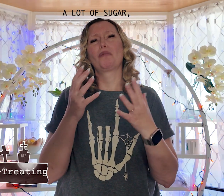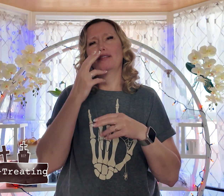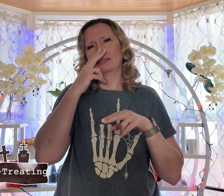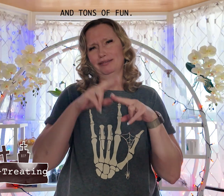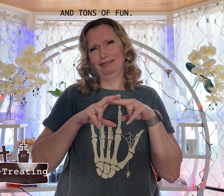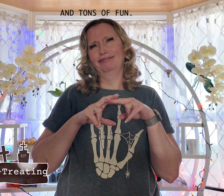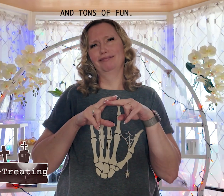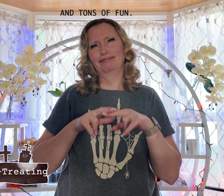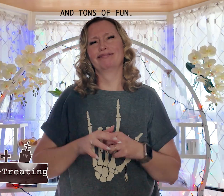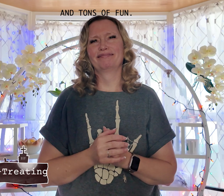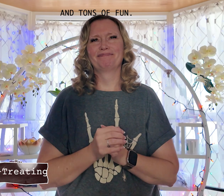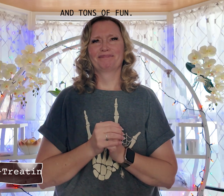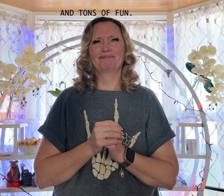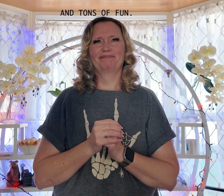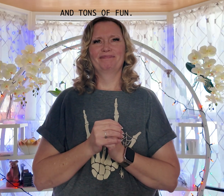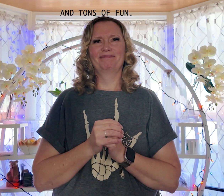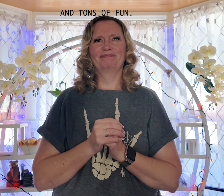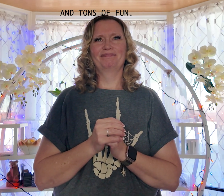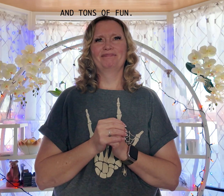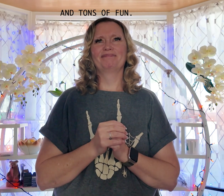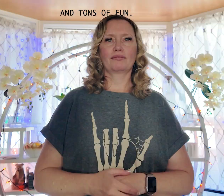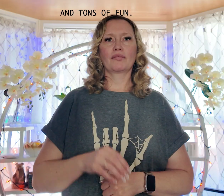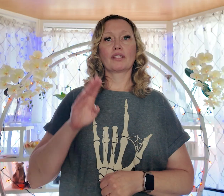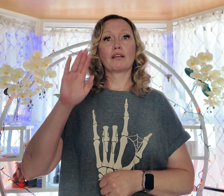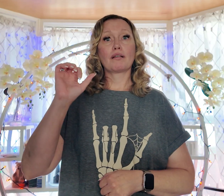sugar, and tons of fun.